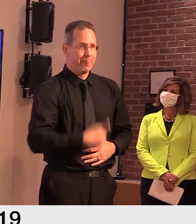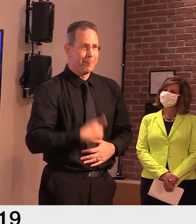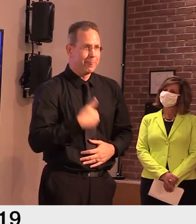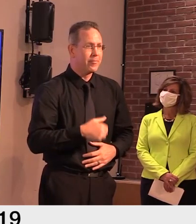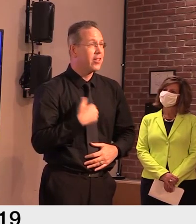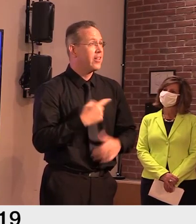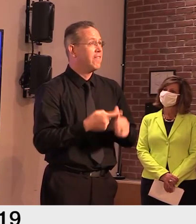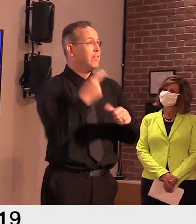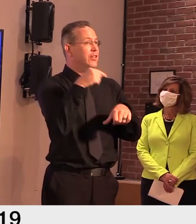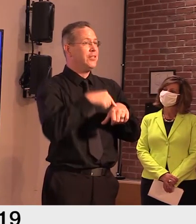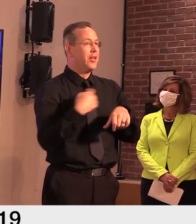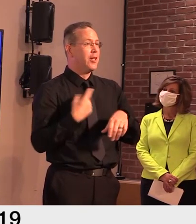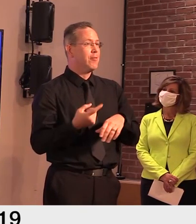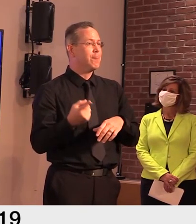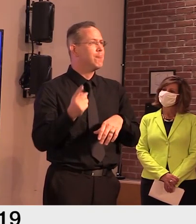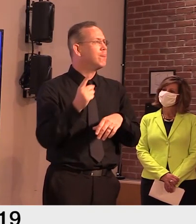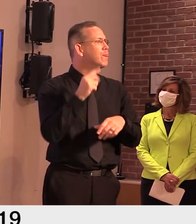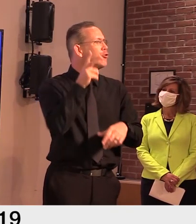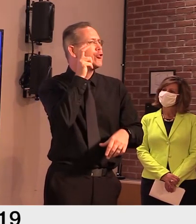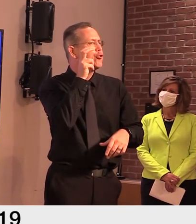Gracias, Governor. Buenos dias, everyone.